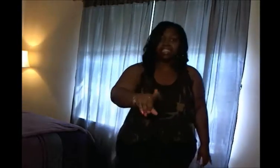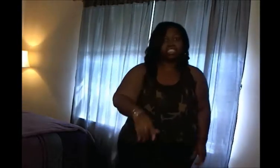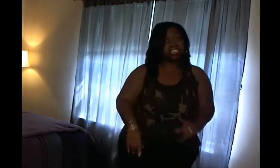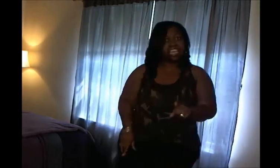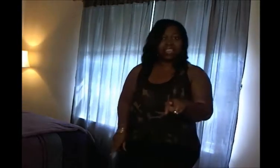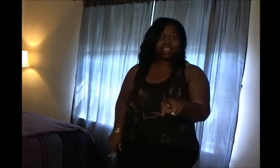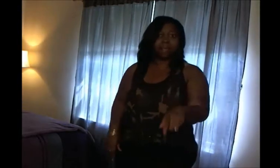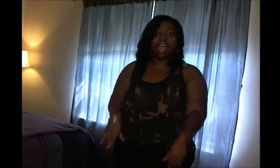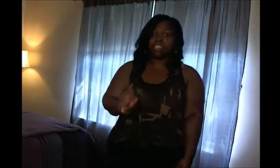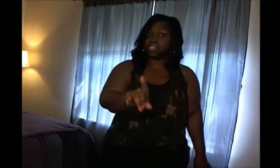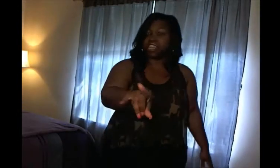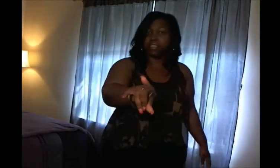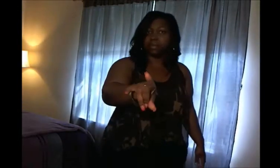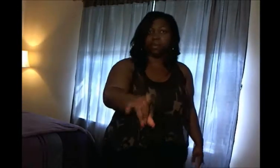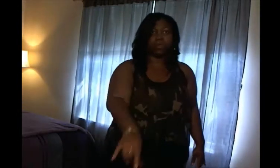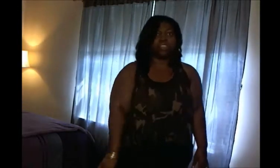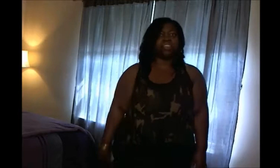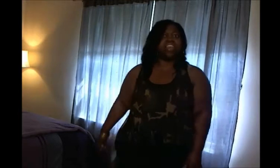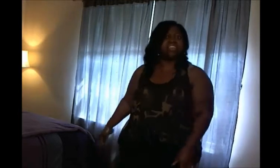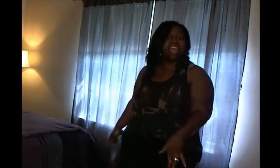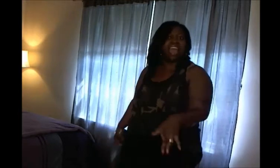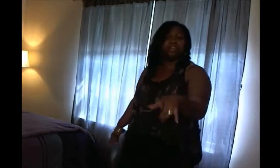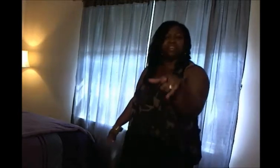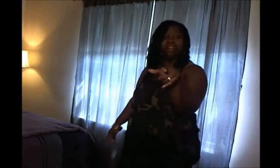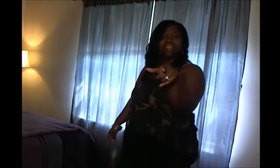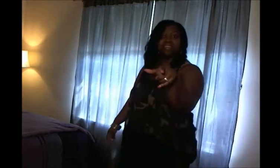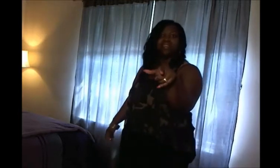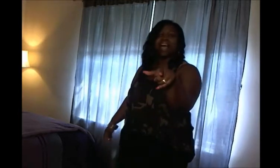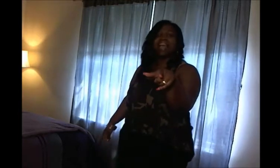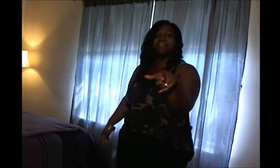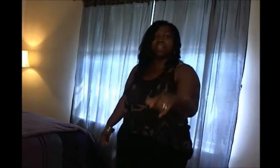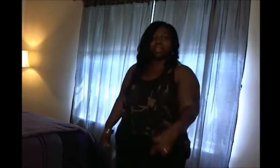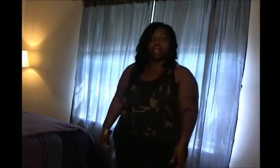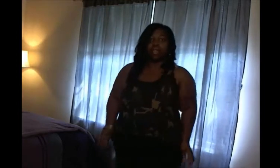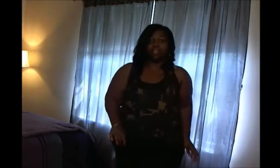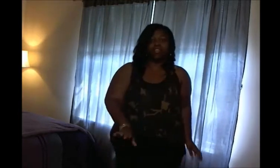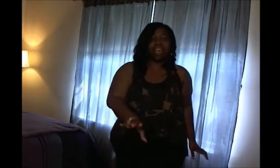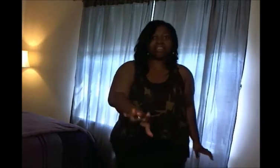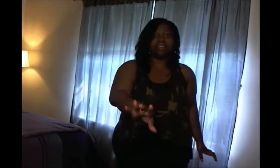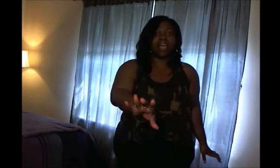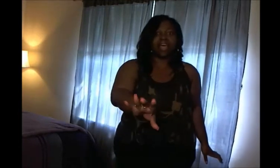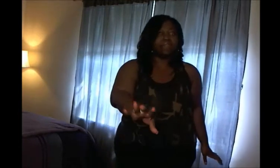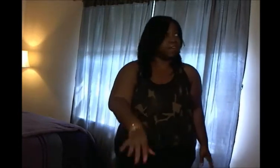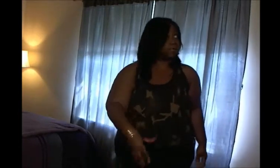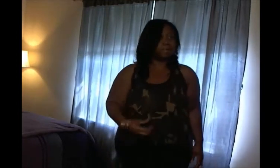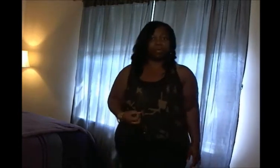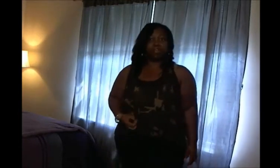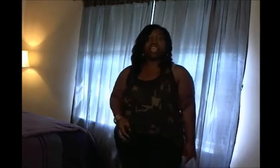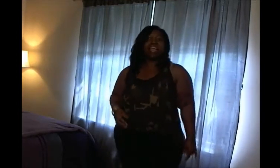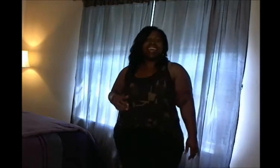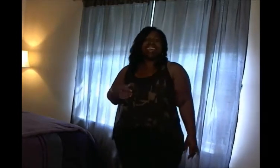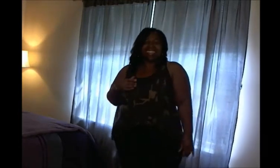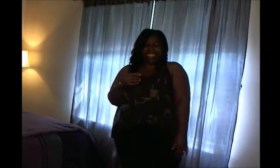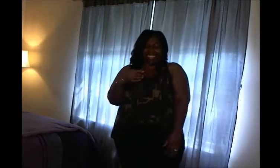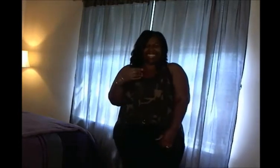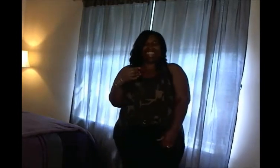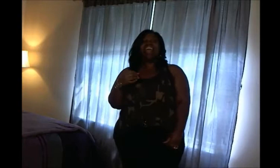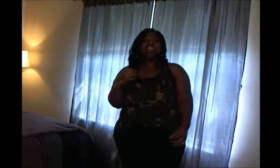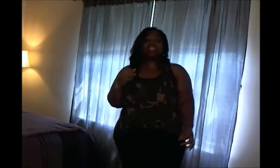you take the bad, you take them both, and there you have the facts of life. The facts of life. I don't remember the words. There's